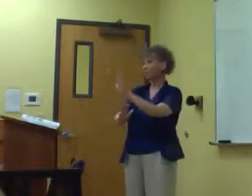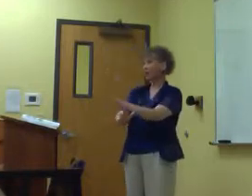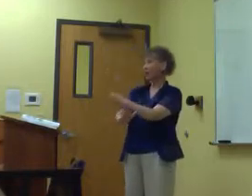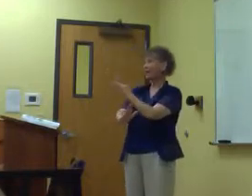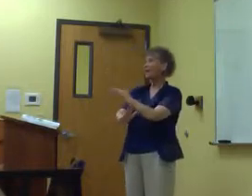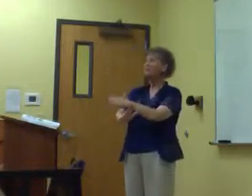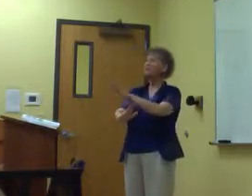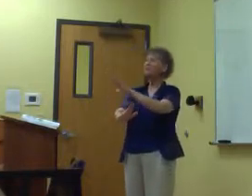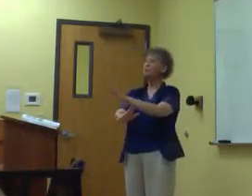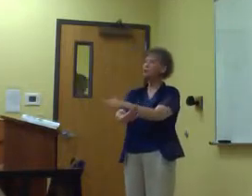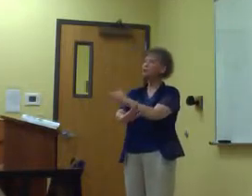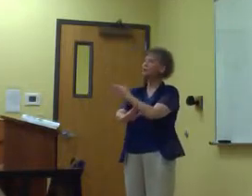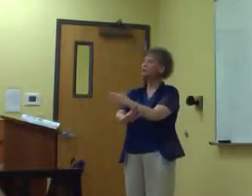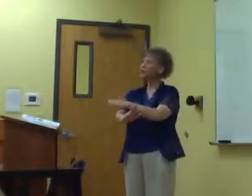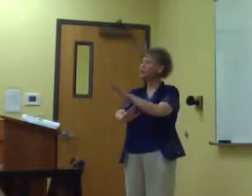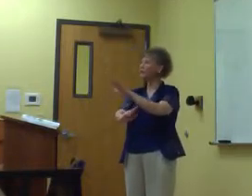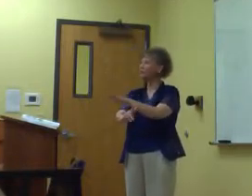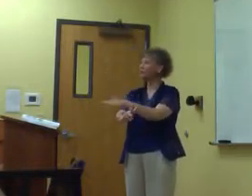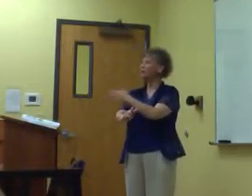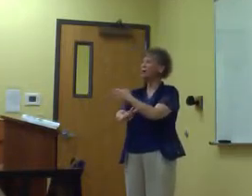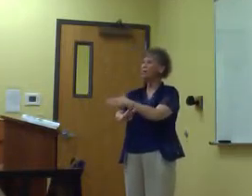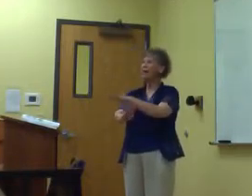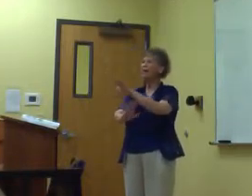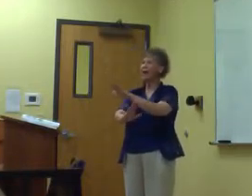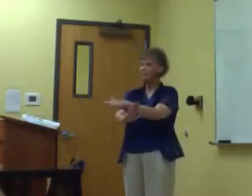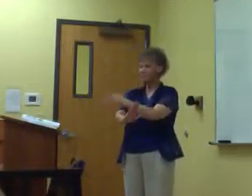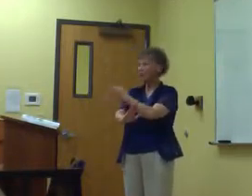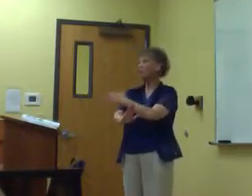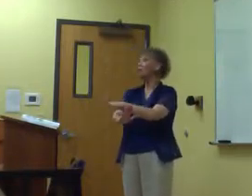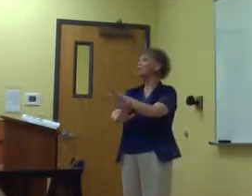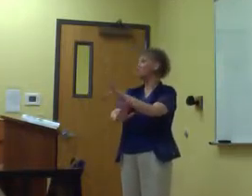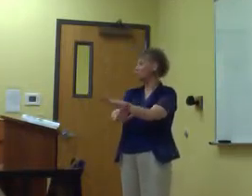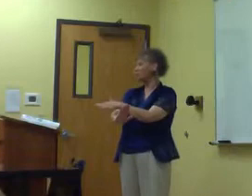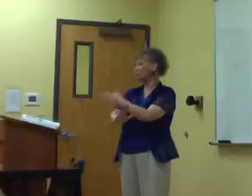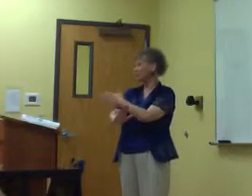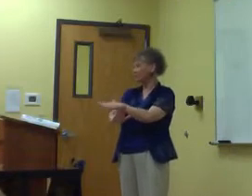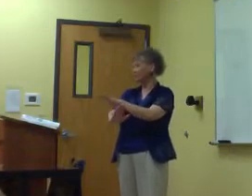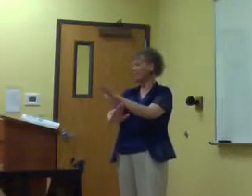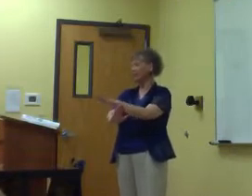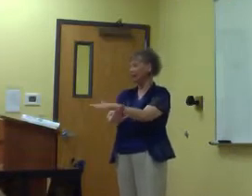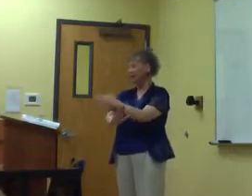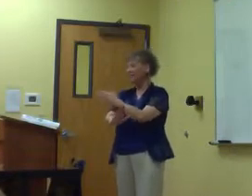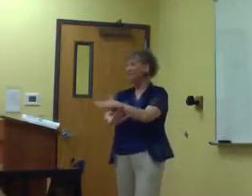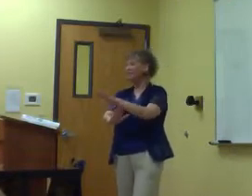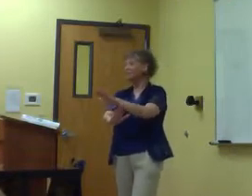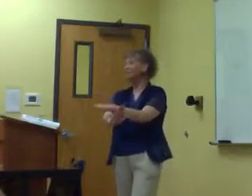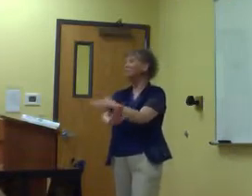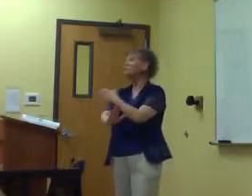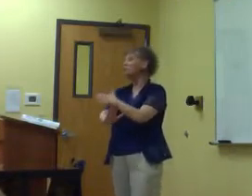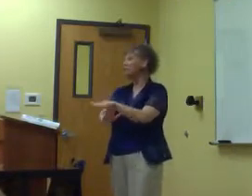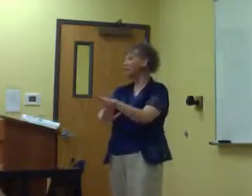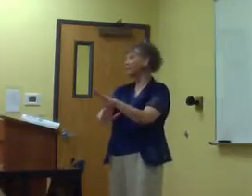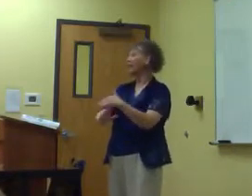I gave you this one earlier when I was telling about my name. Melody. Music, all right? This means music.